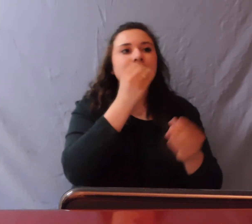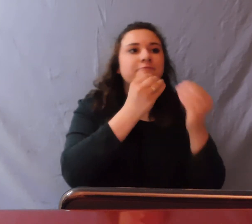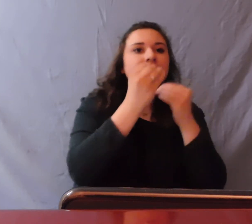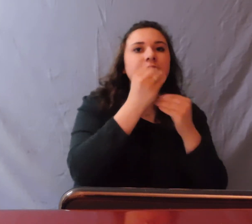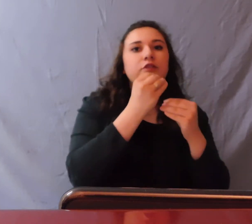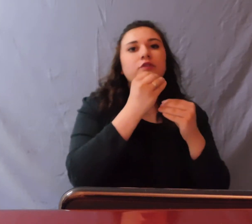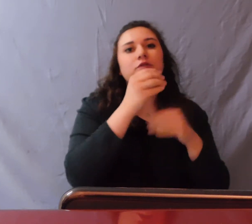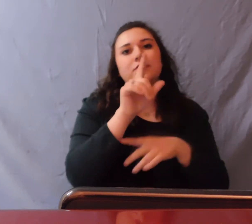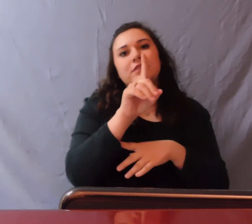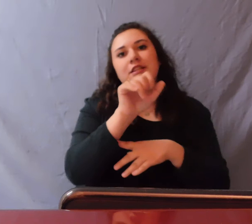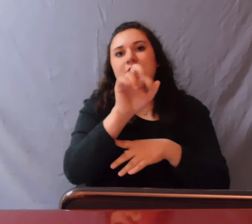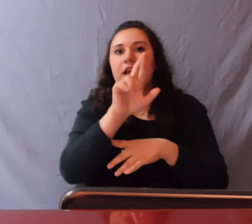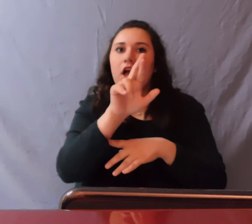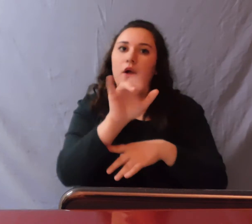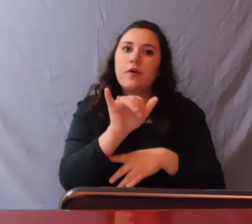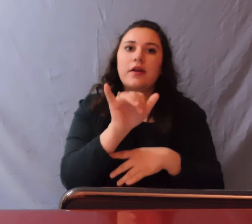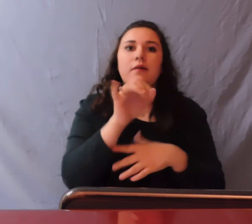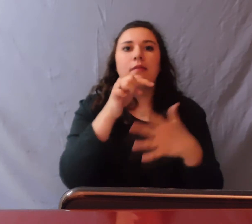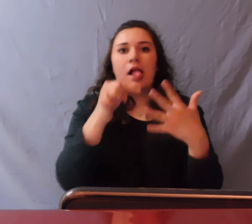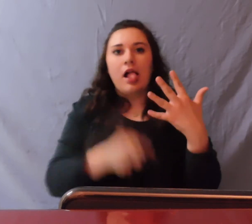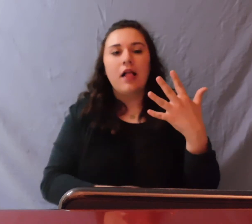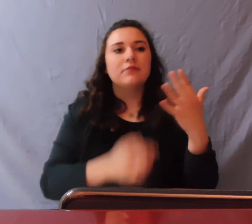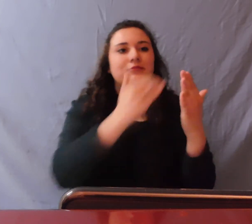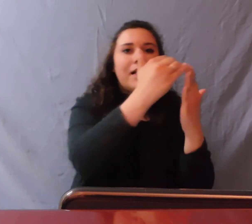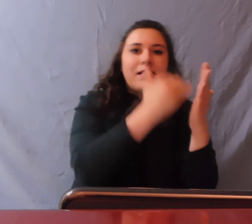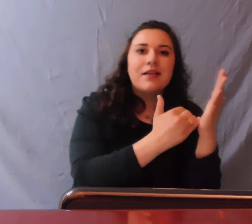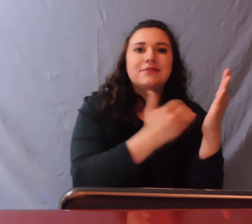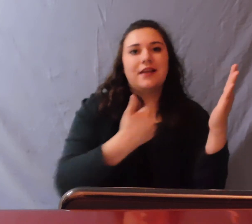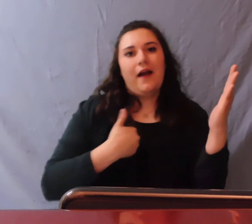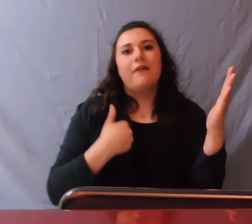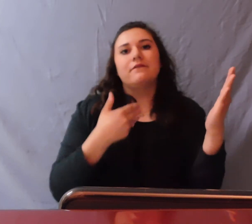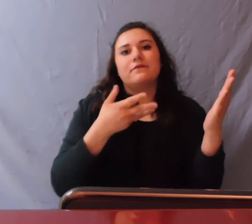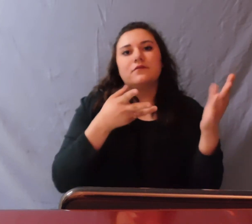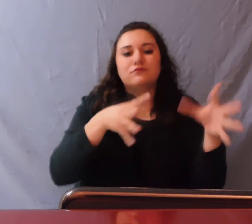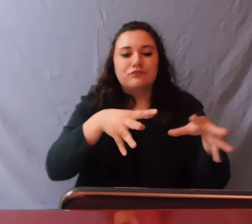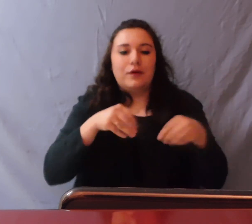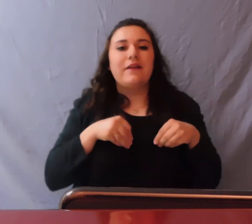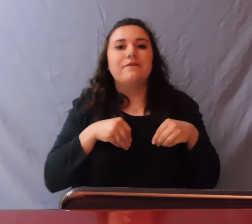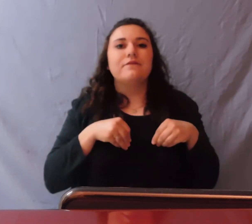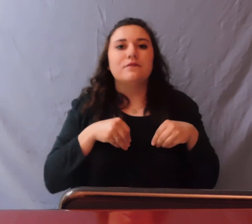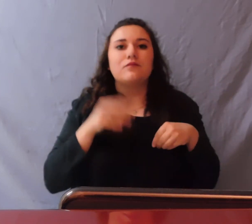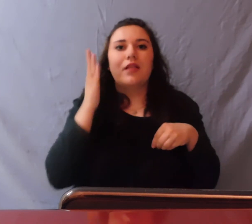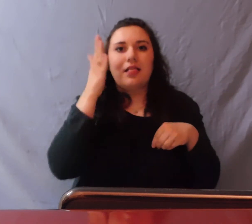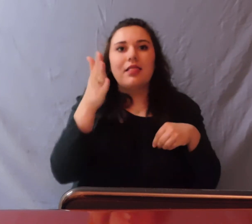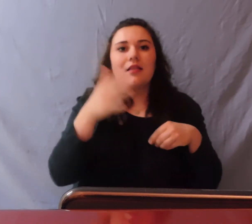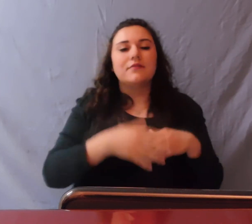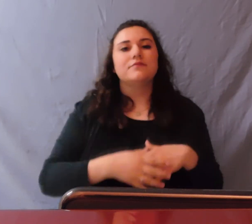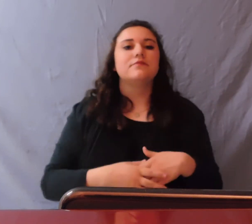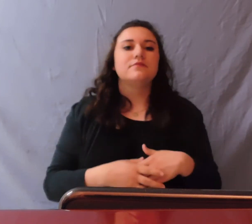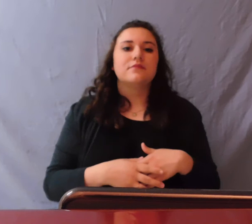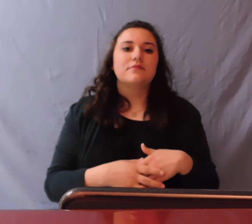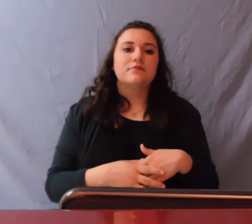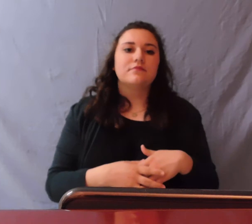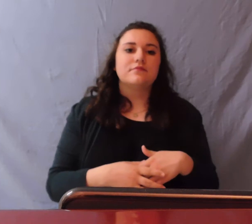dairy, just general merchandise like cereals and different things for meals.